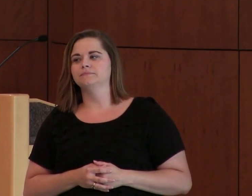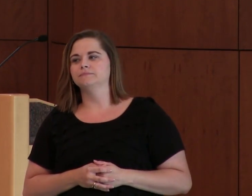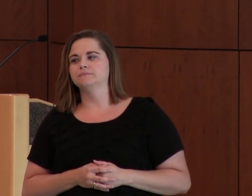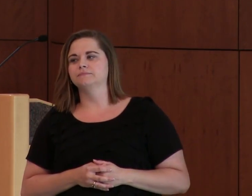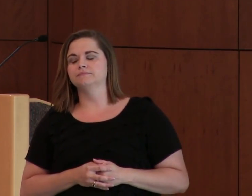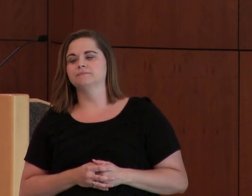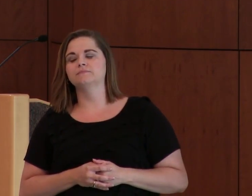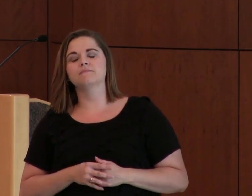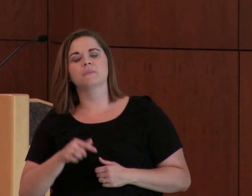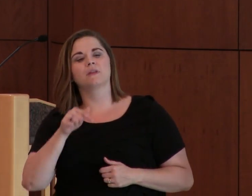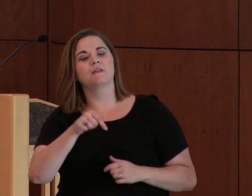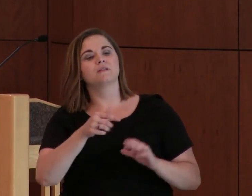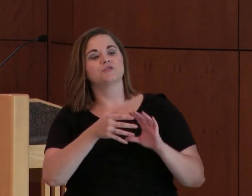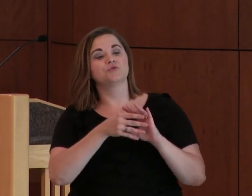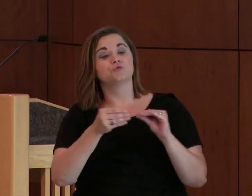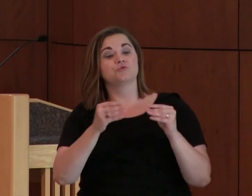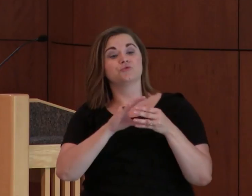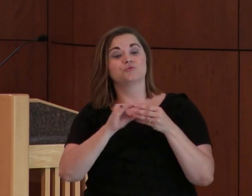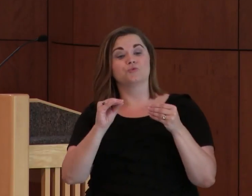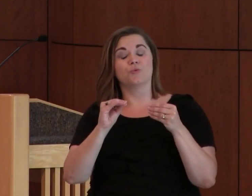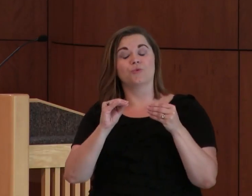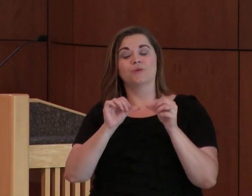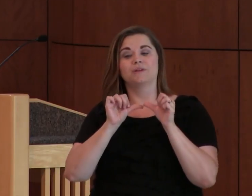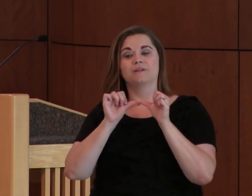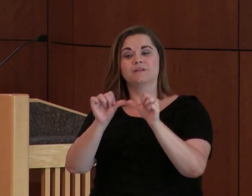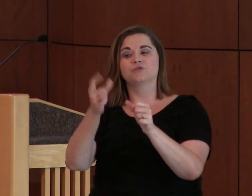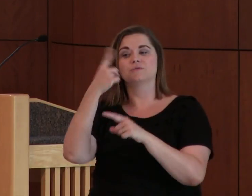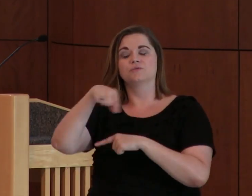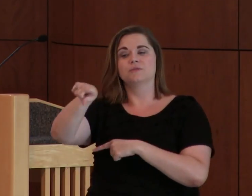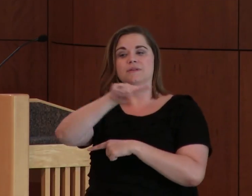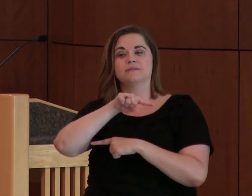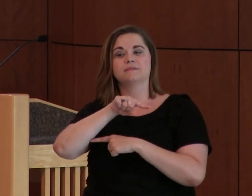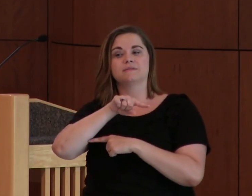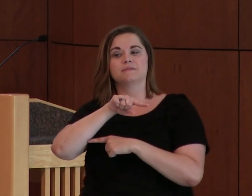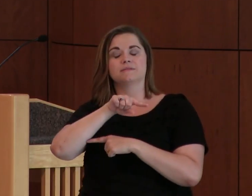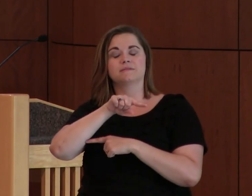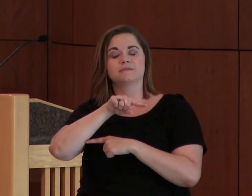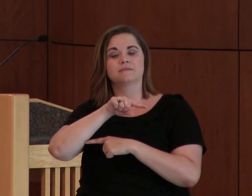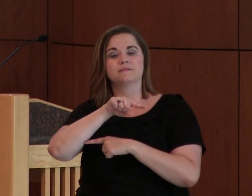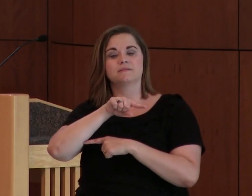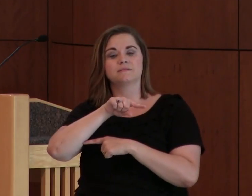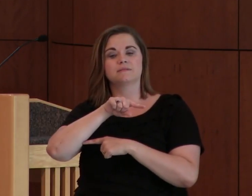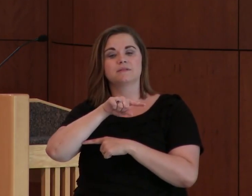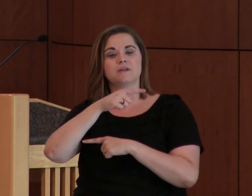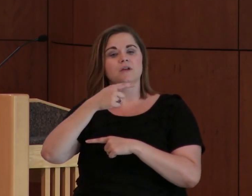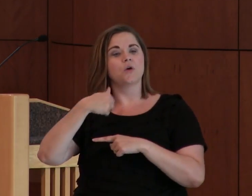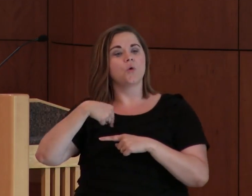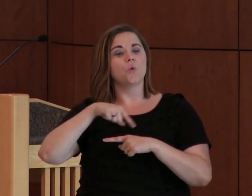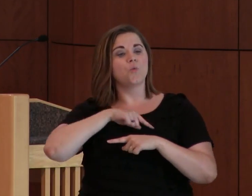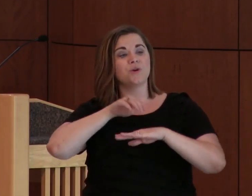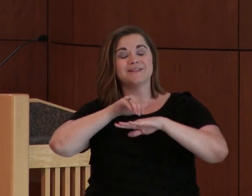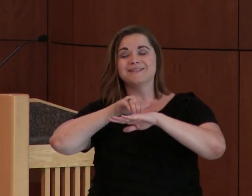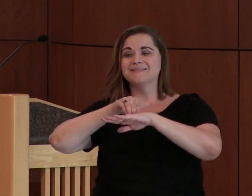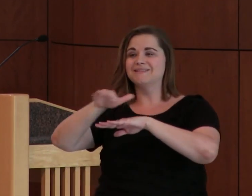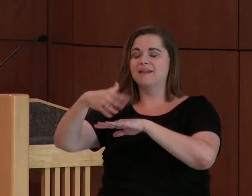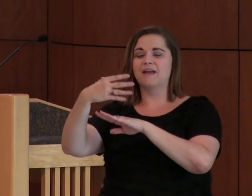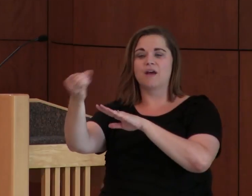That this story continues for us, that we are sent back into the world, not condemned, that Jesus has not thrown a stone